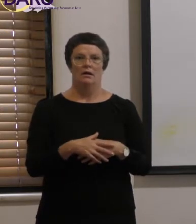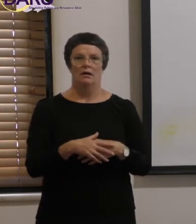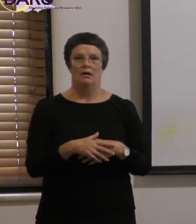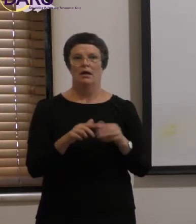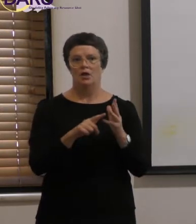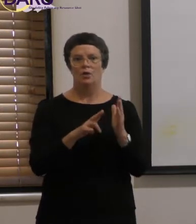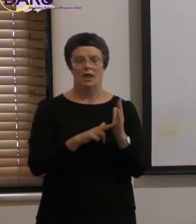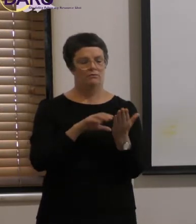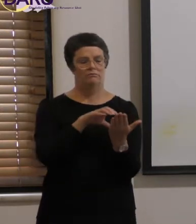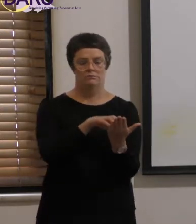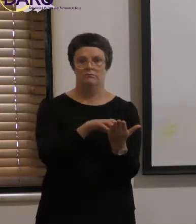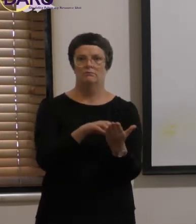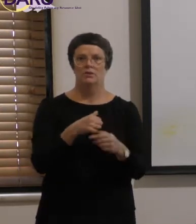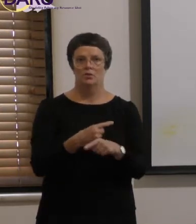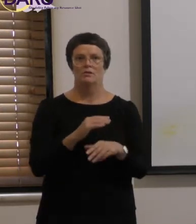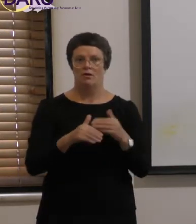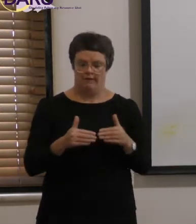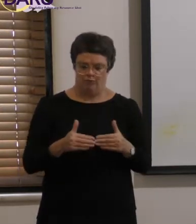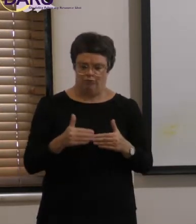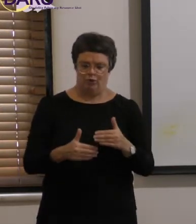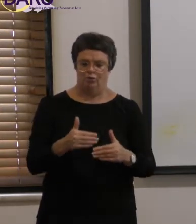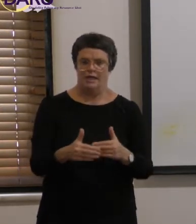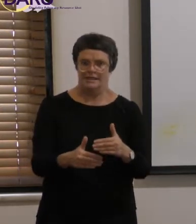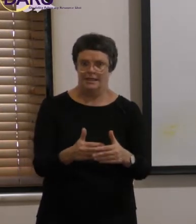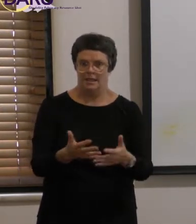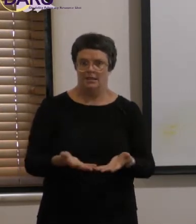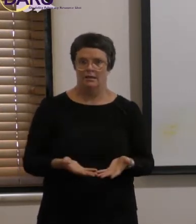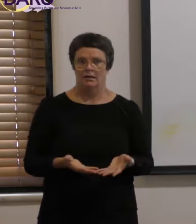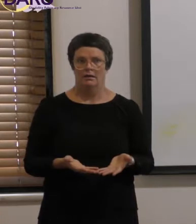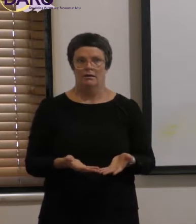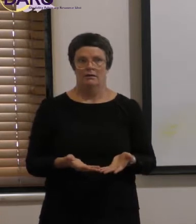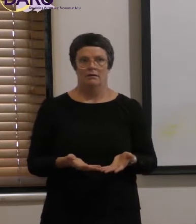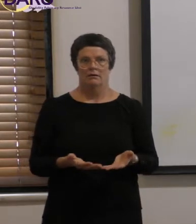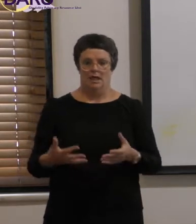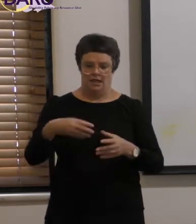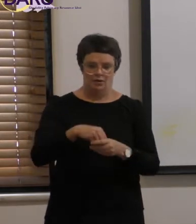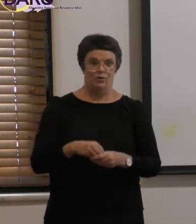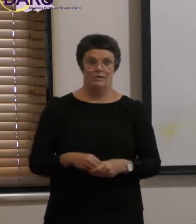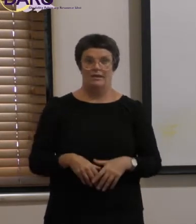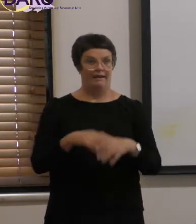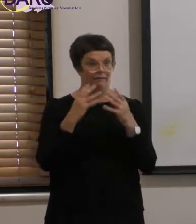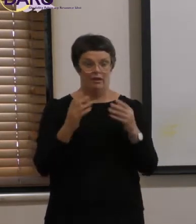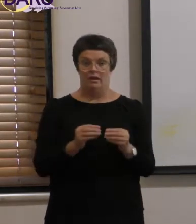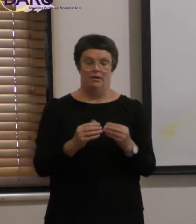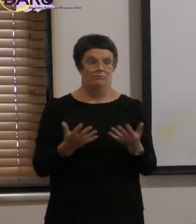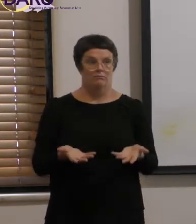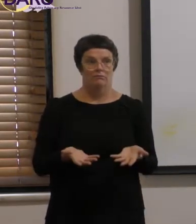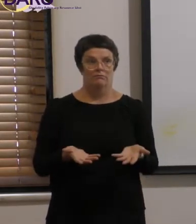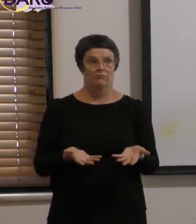realisation of inclusive education, but it includes everything that we can think of and that we will say today.